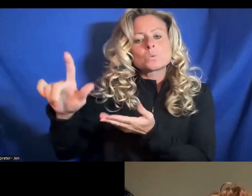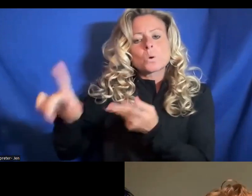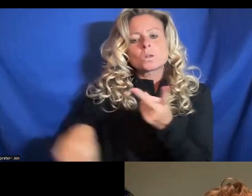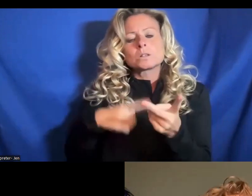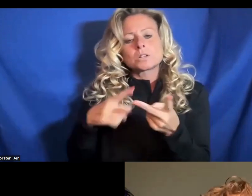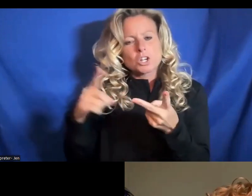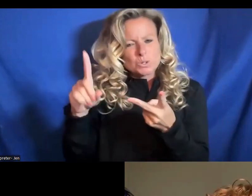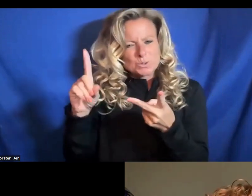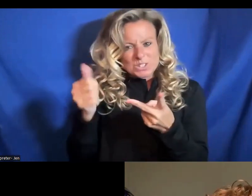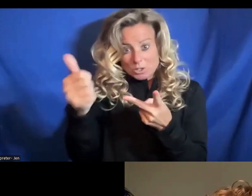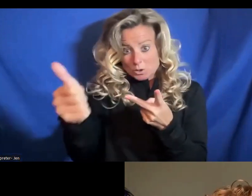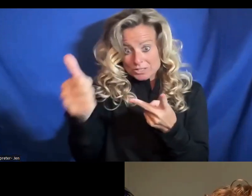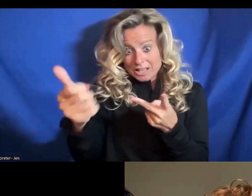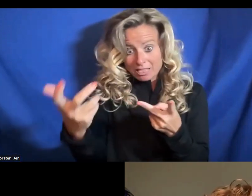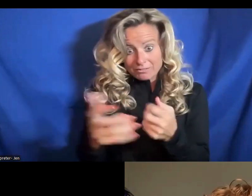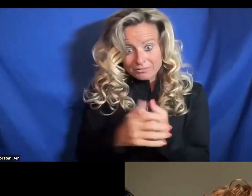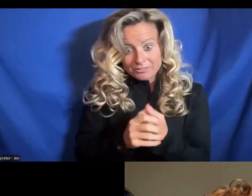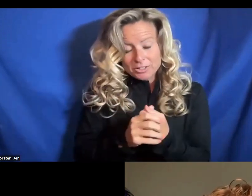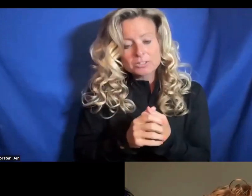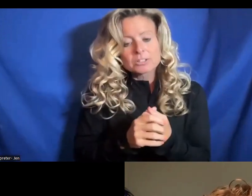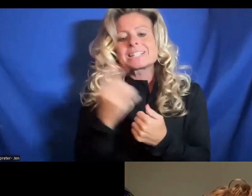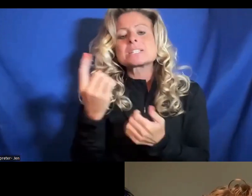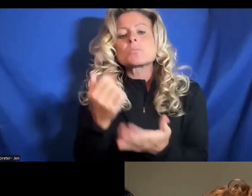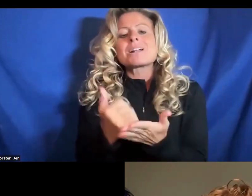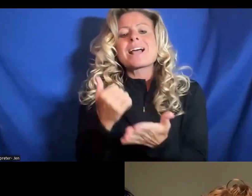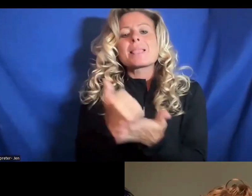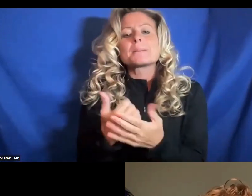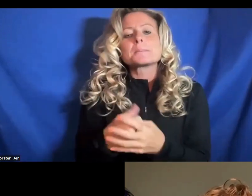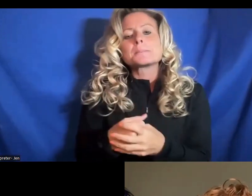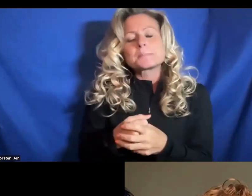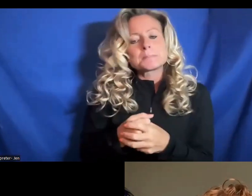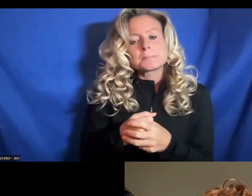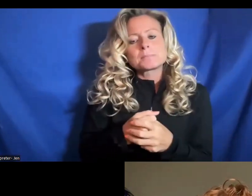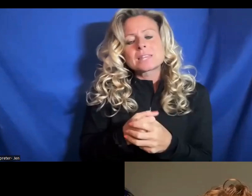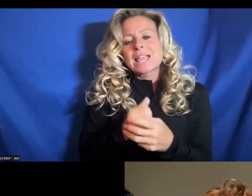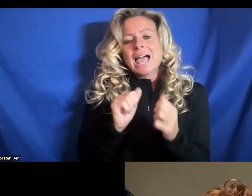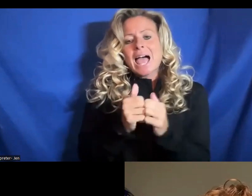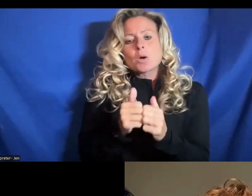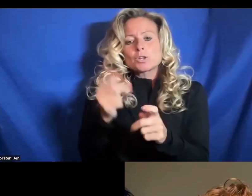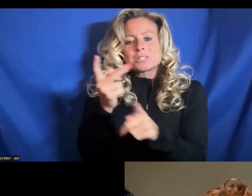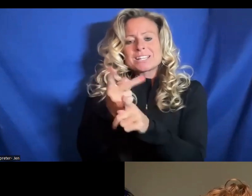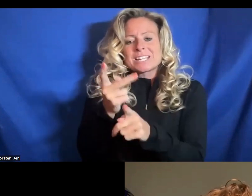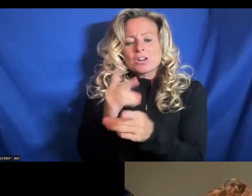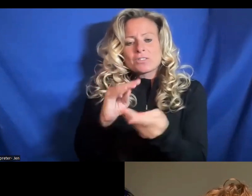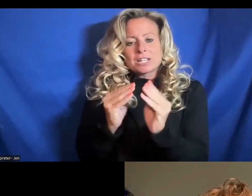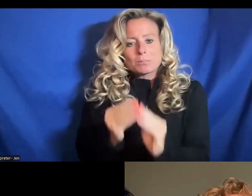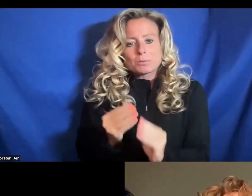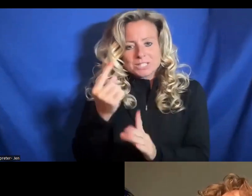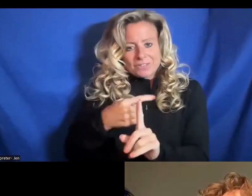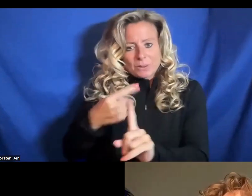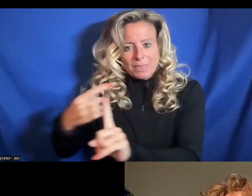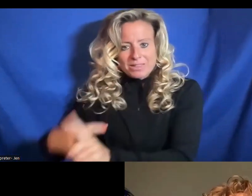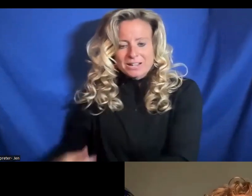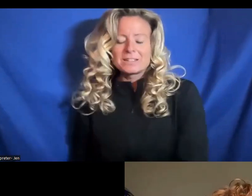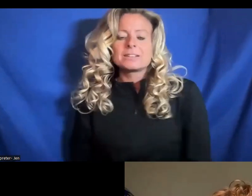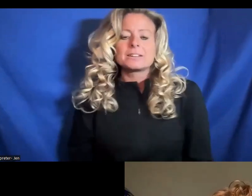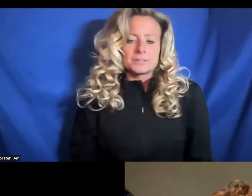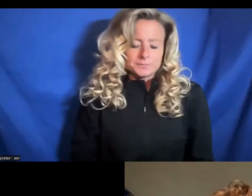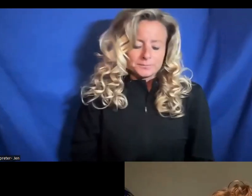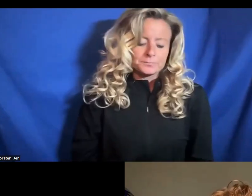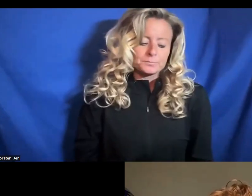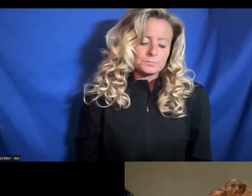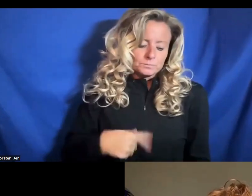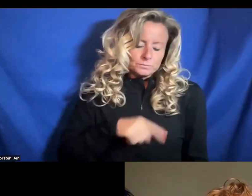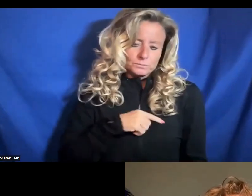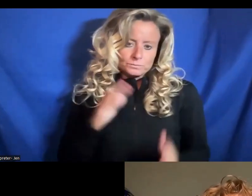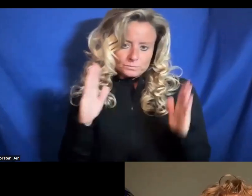are you doing it yourself? Is there somebody helping you? Like how are you crunching the numbers every month? So when we were much smaller, me and